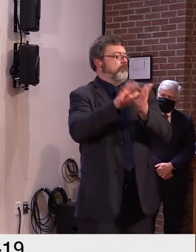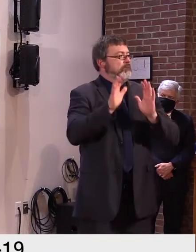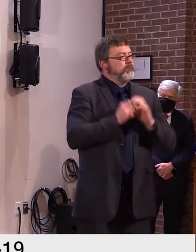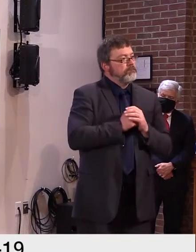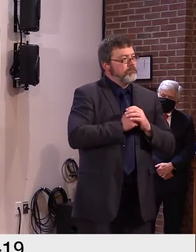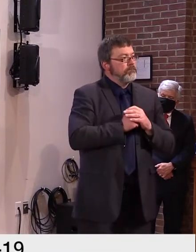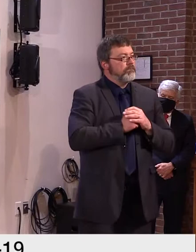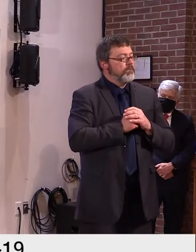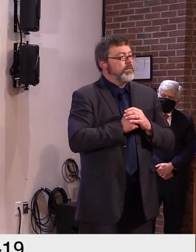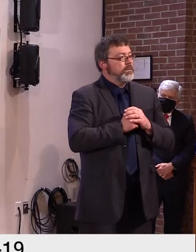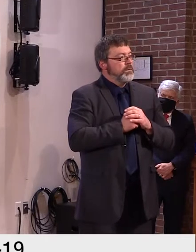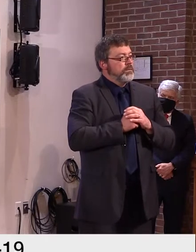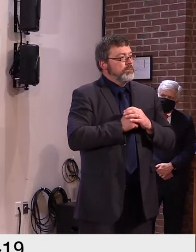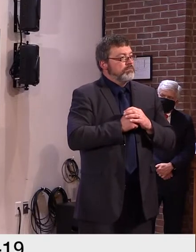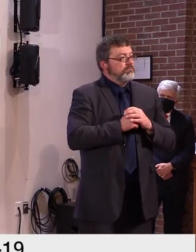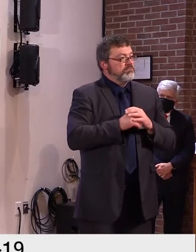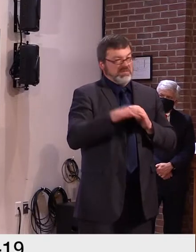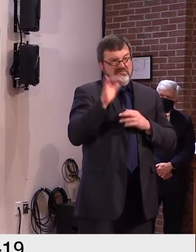date,